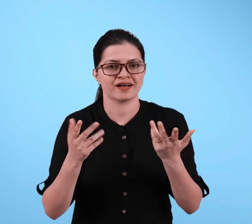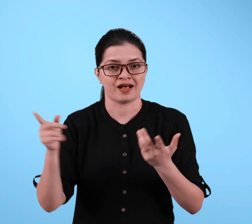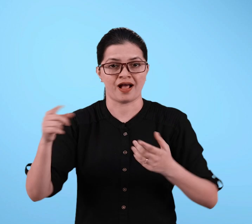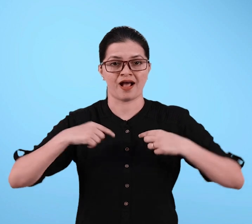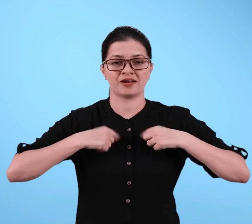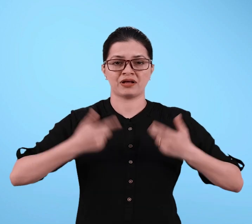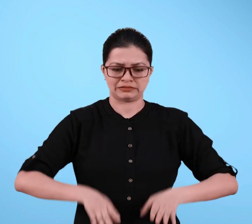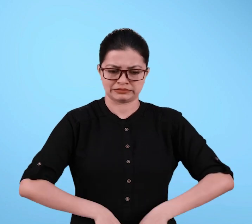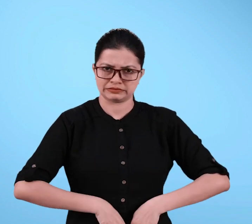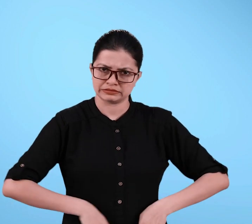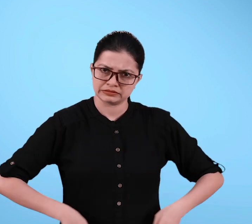their body.